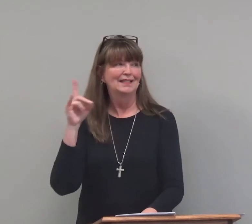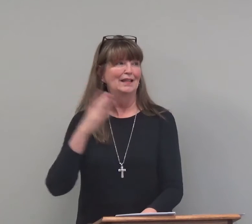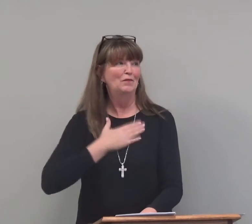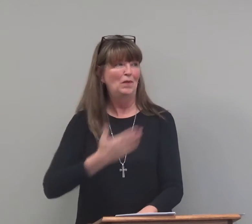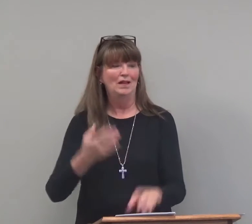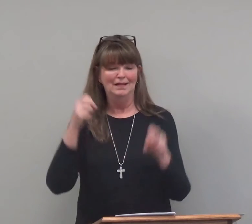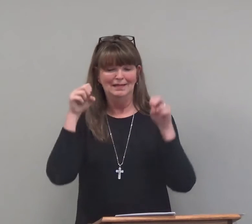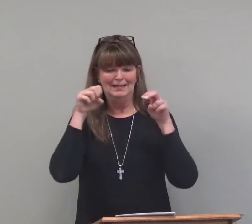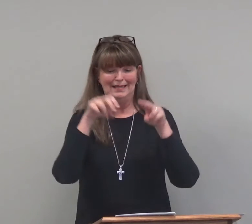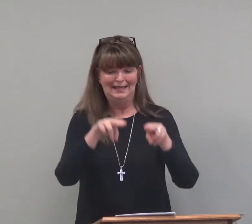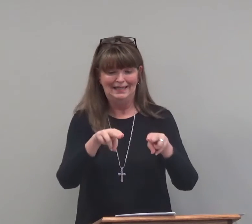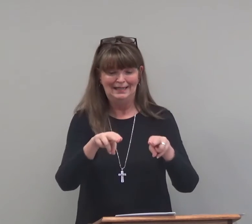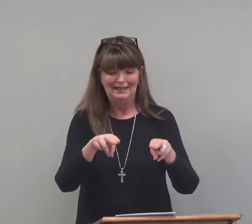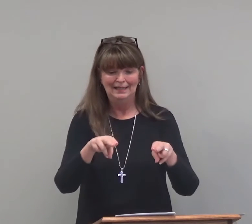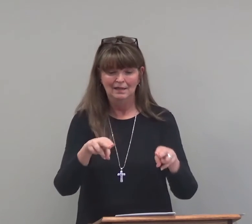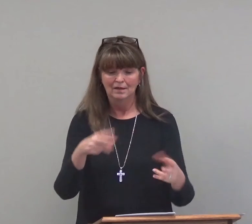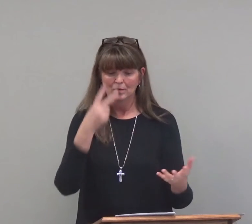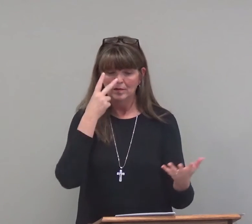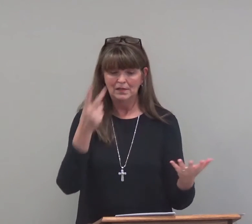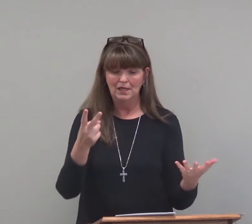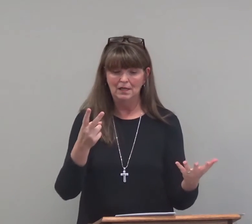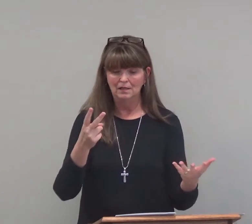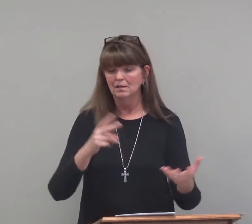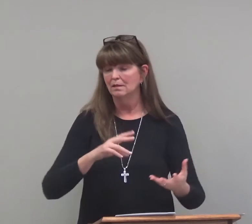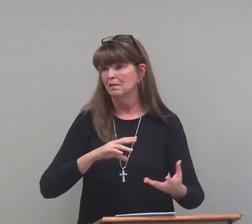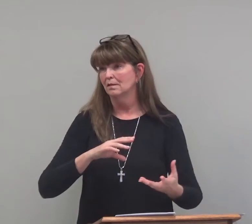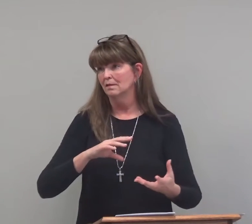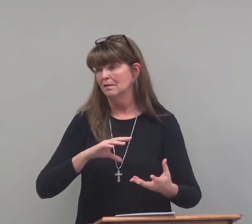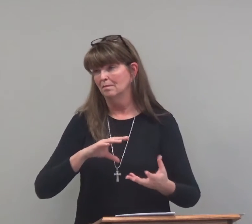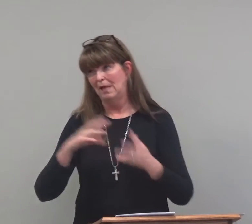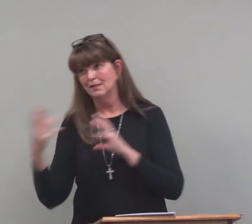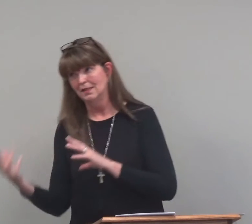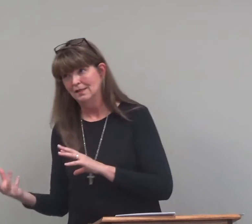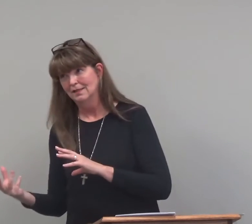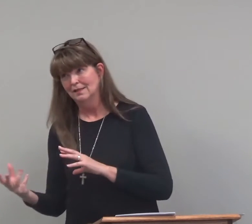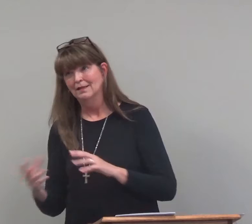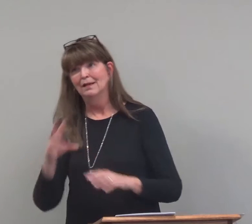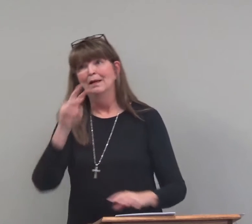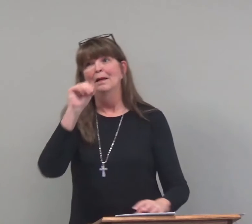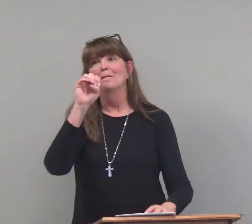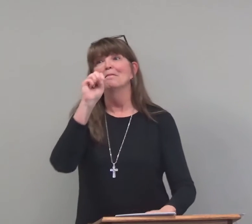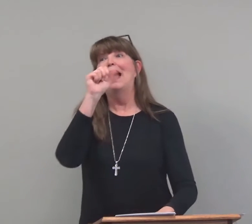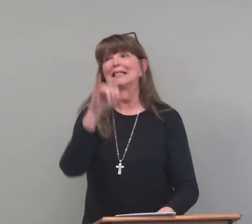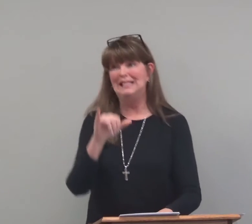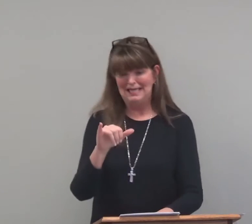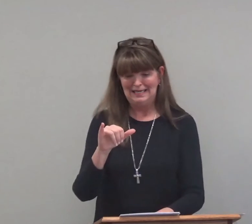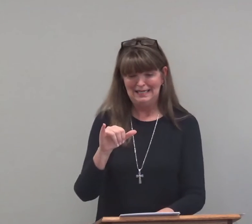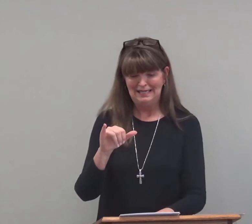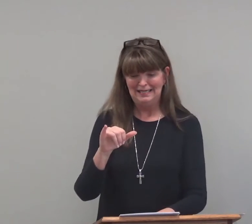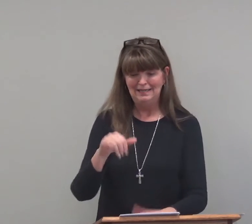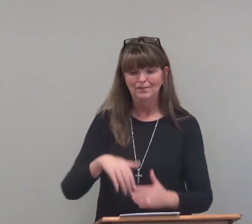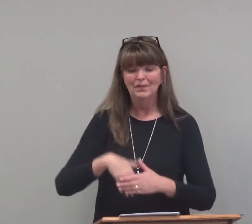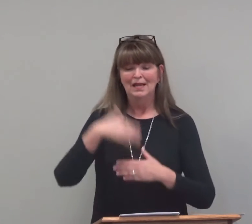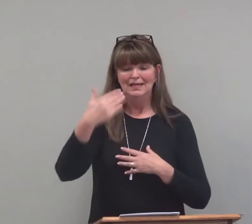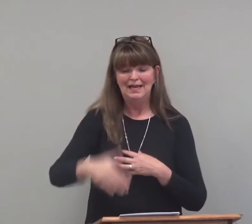he couldn't get out of it. He said, oh yeah, there's the proof. I slept with her, and so it was a mess. It was messy,